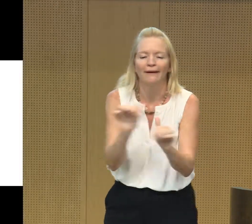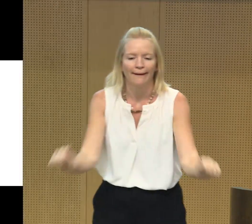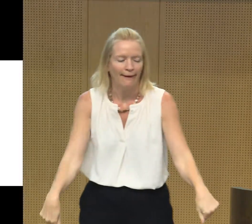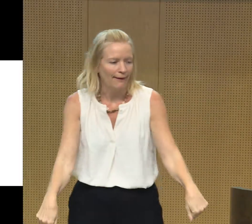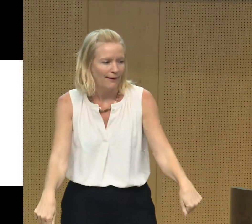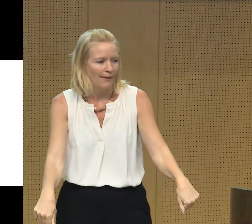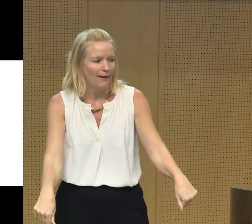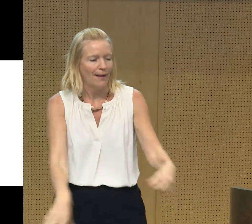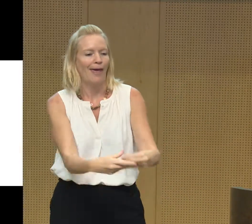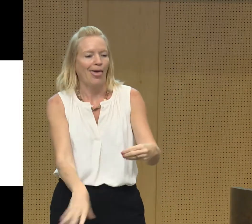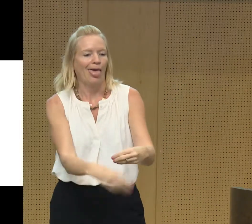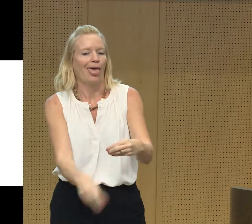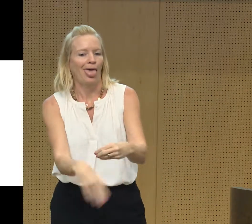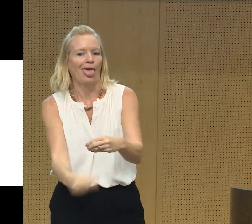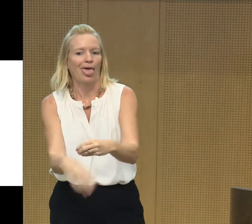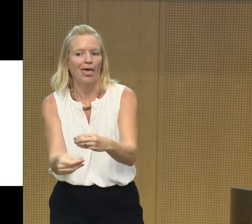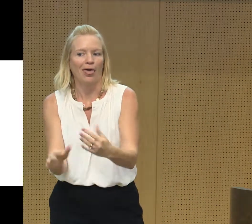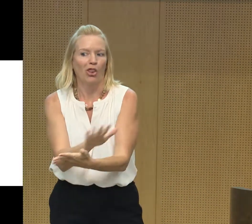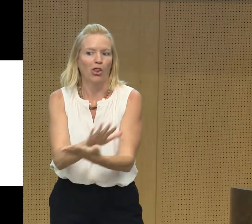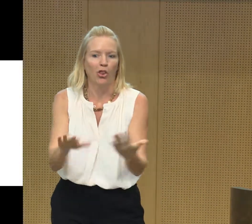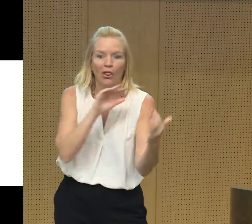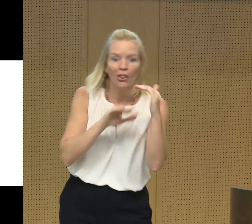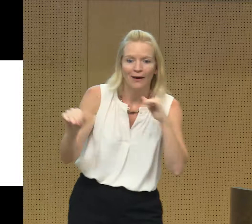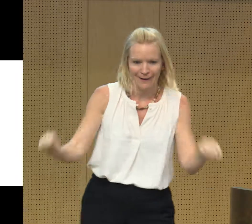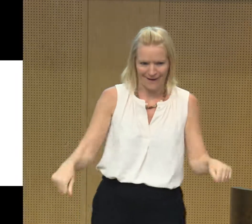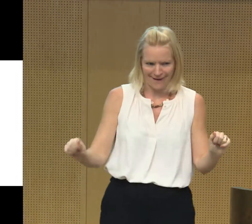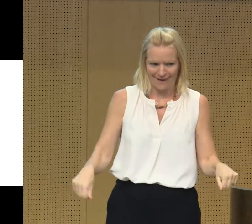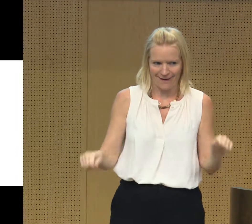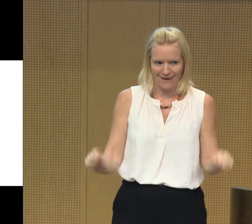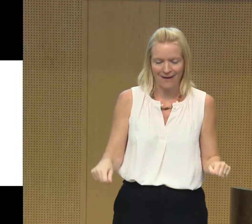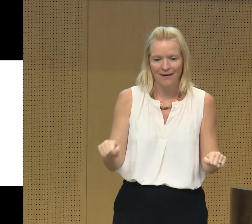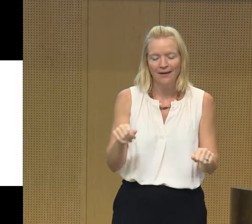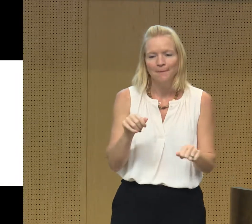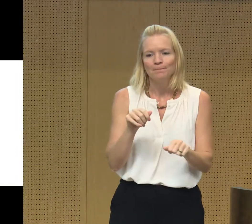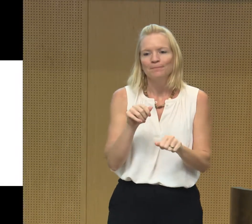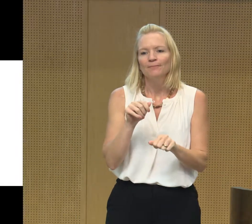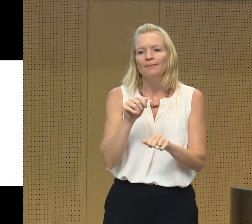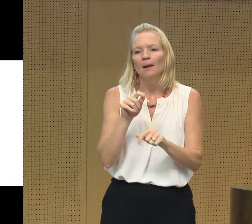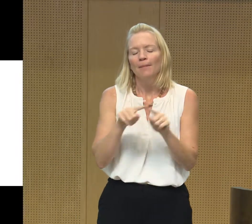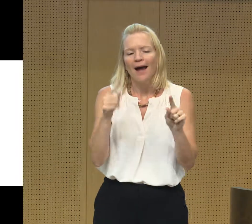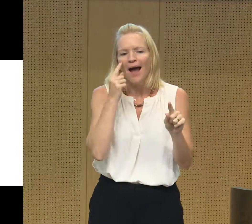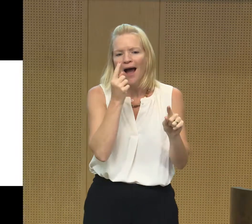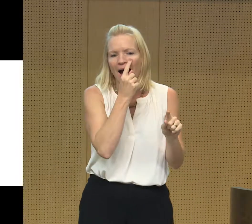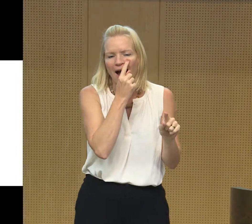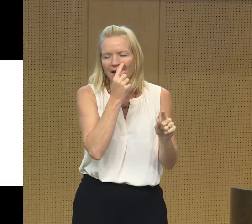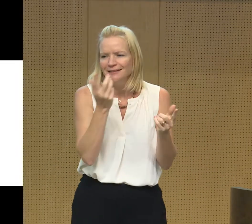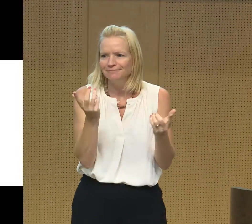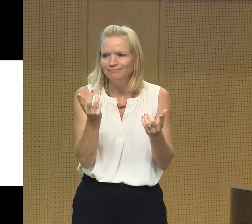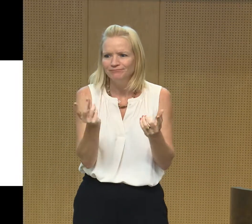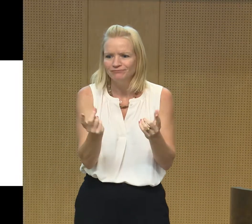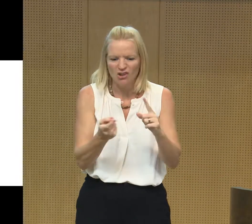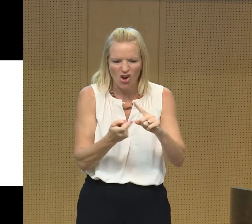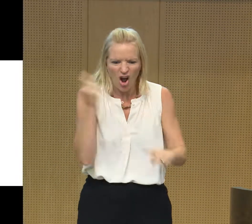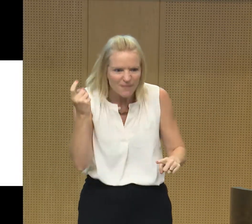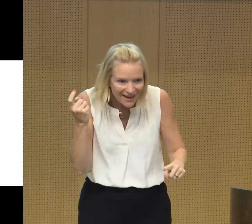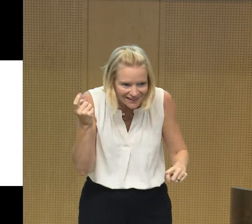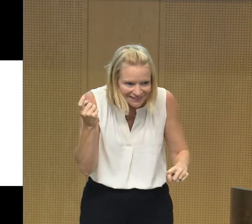lot. Often we say a lot of things, and we can lie sometimes, but